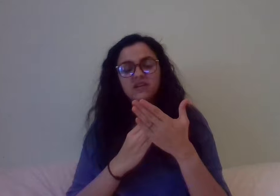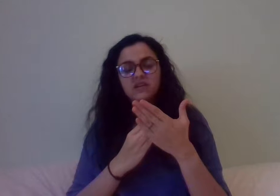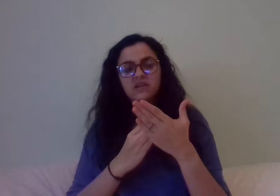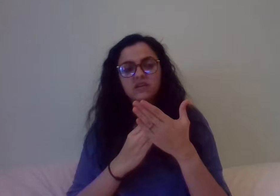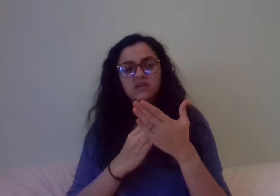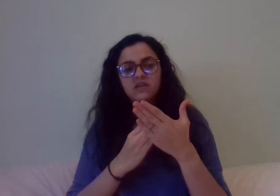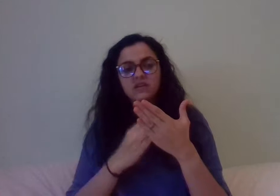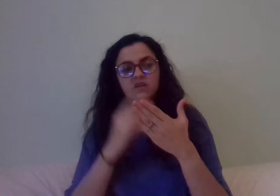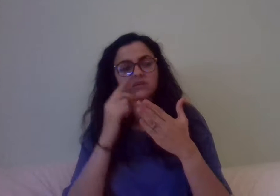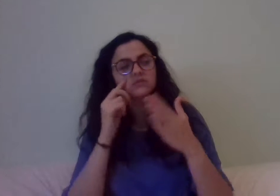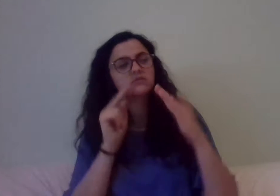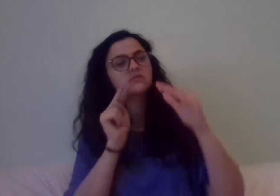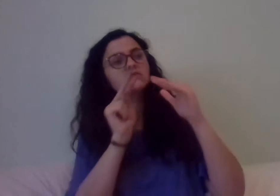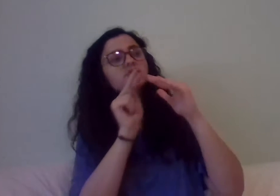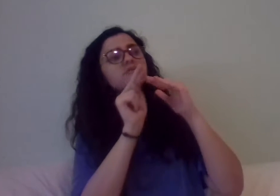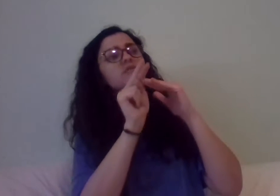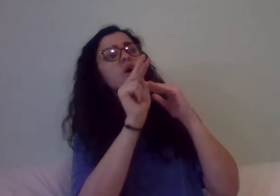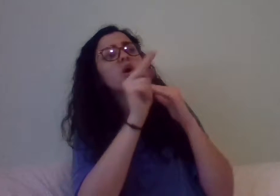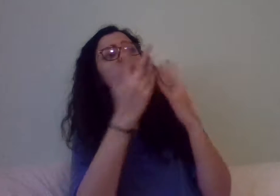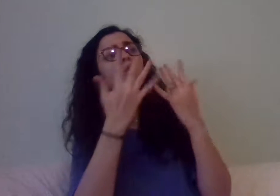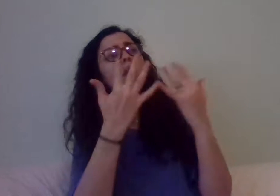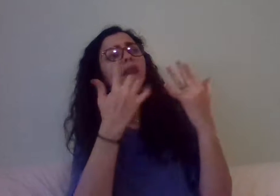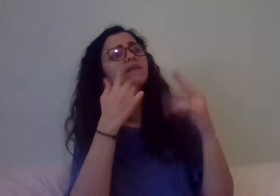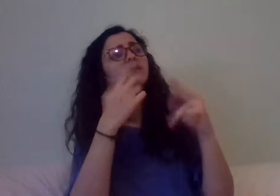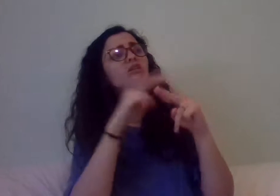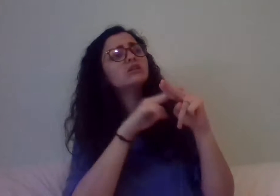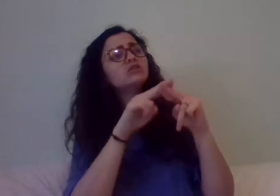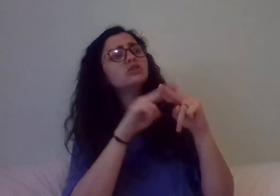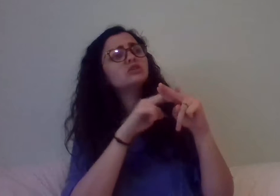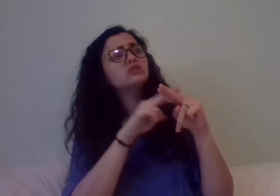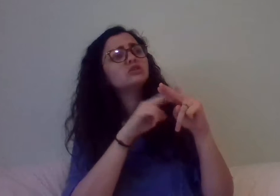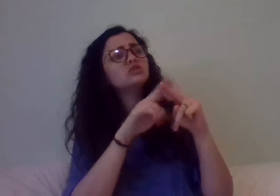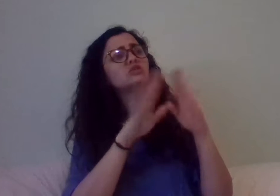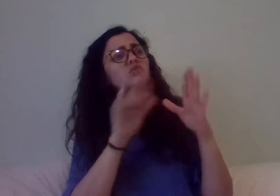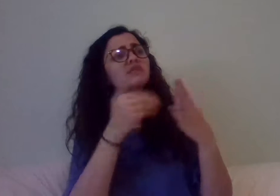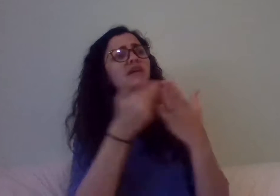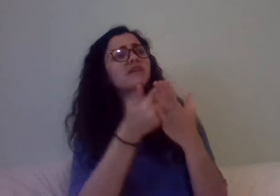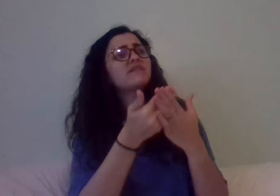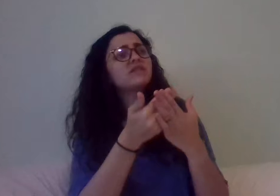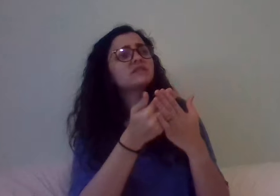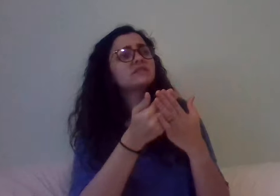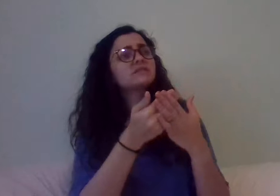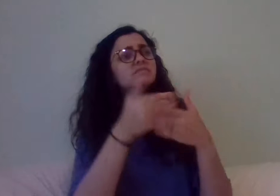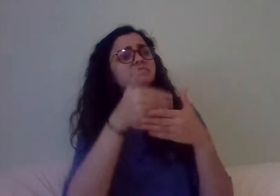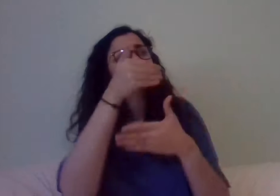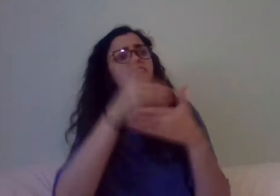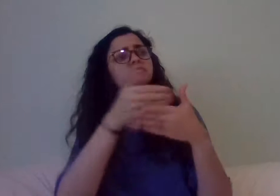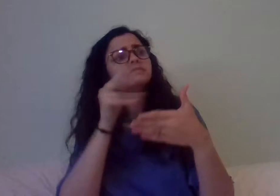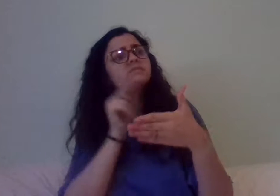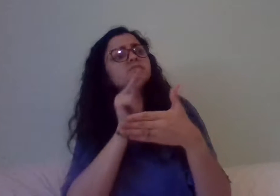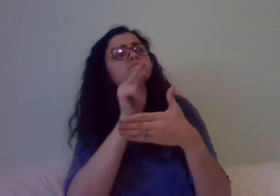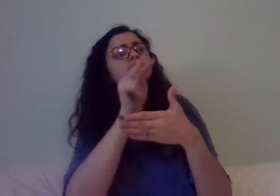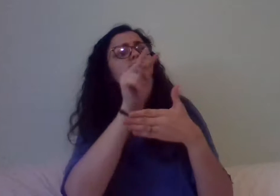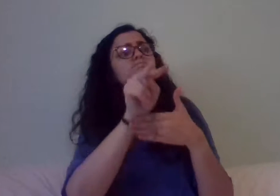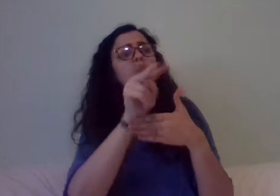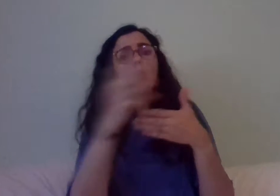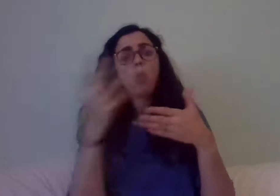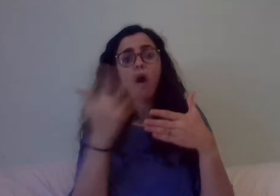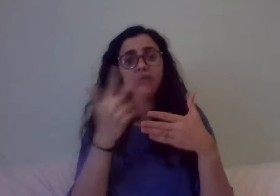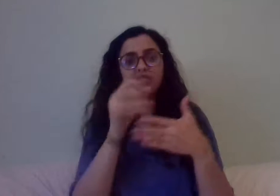train station, waiting for their trains, and what they're looking at is their southern way of life. They are looking at, you